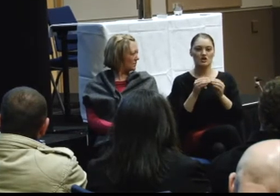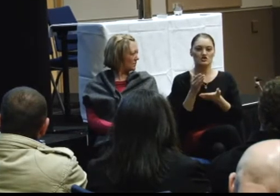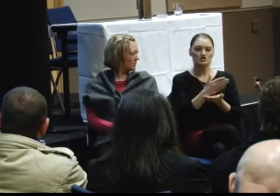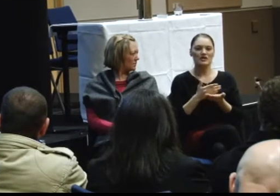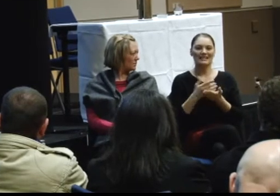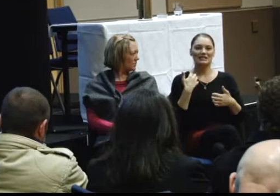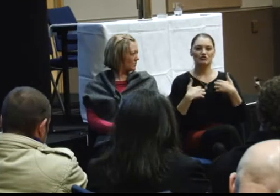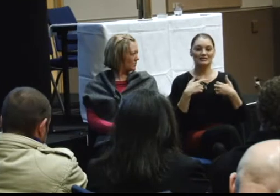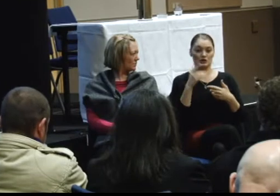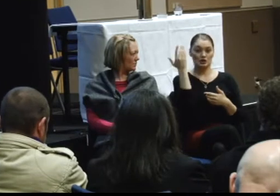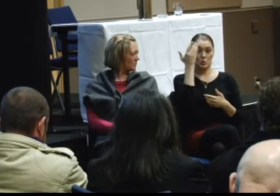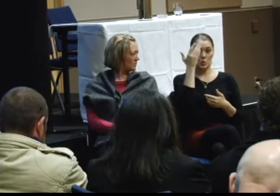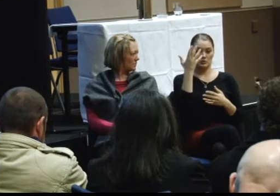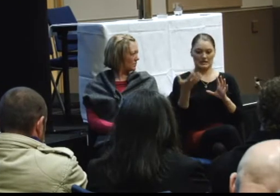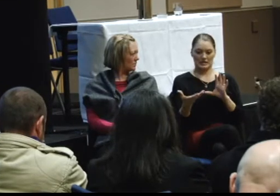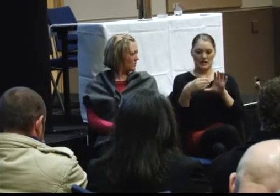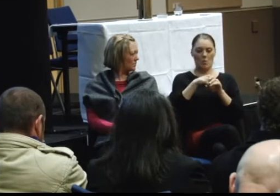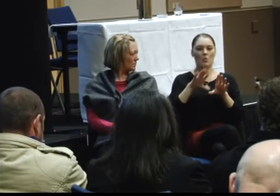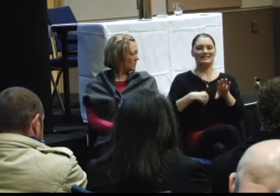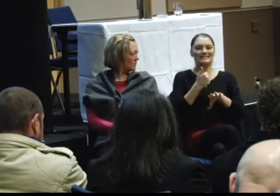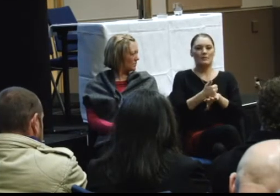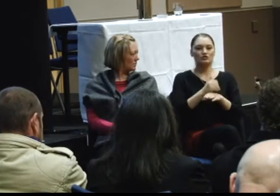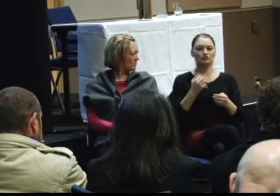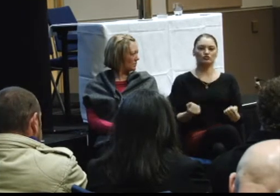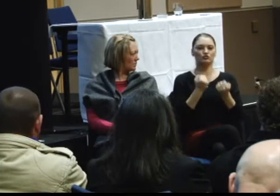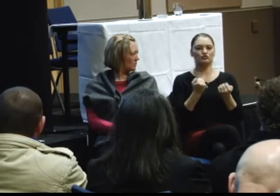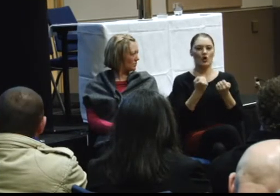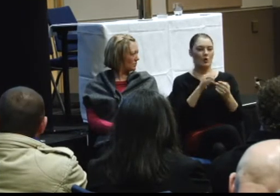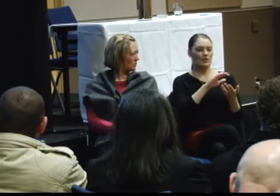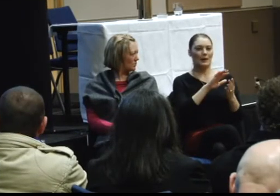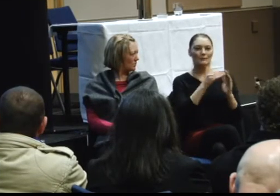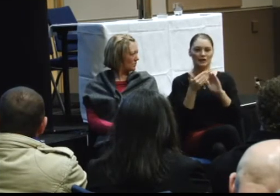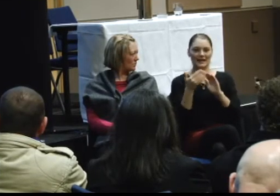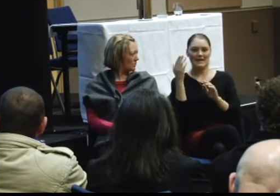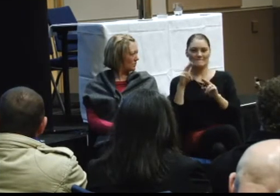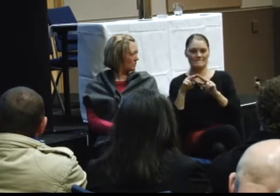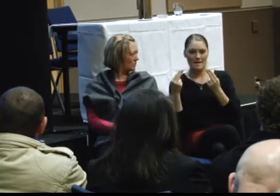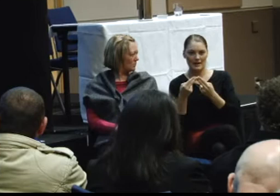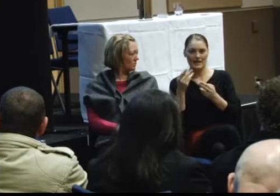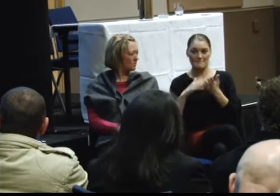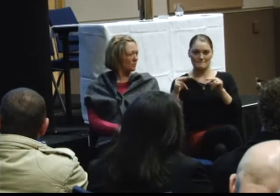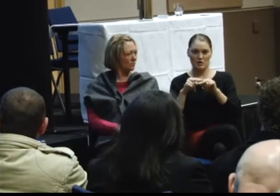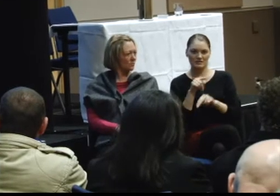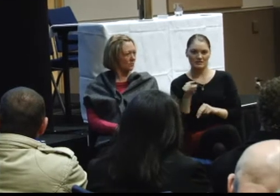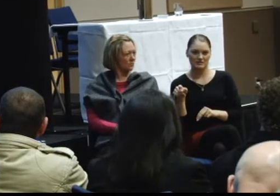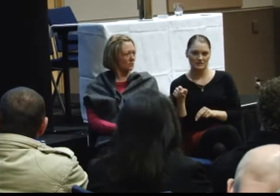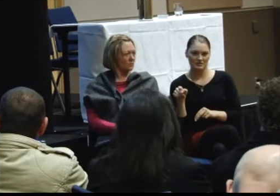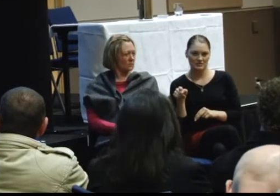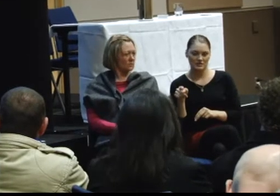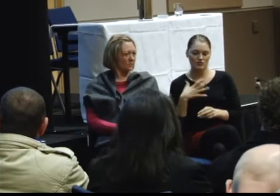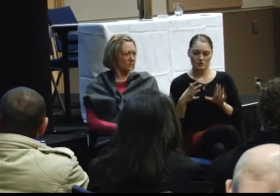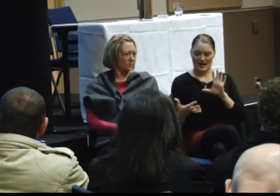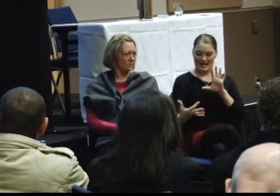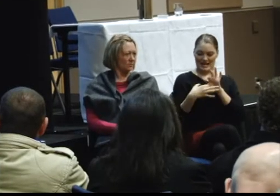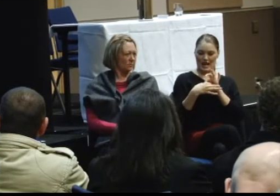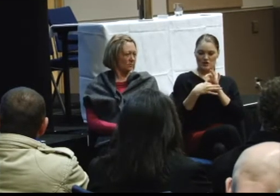the schools and establishing stronger relationships with the community. This seems like an opportunity, I'll try it in my local area, to engage